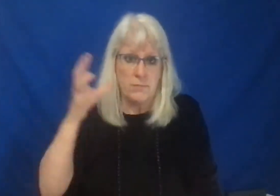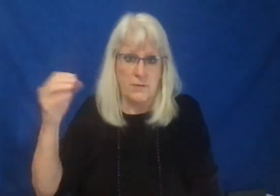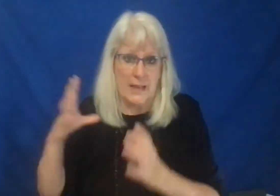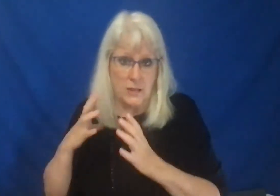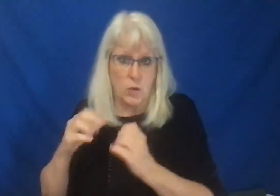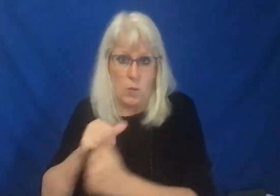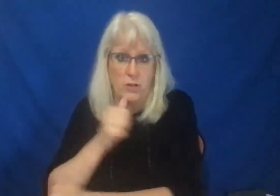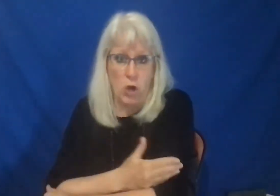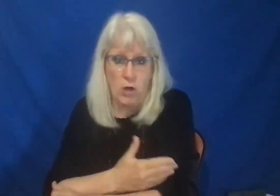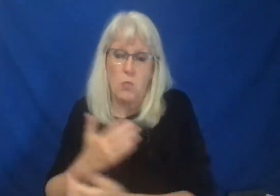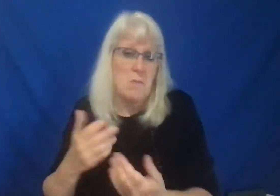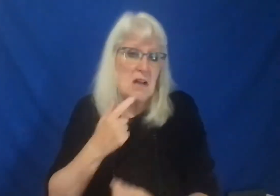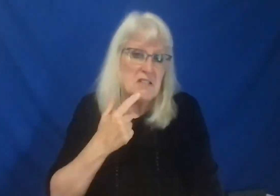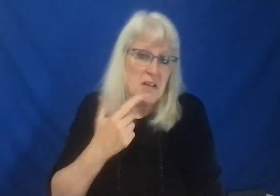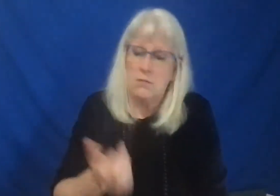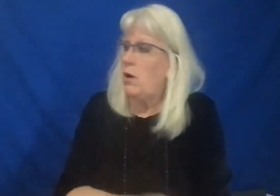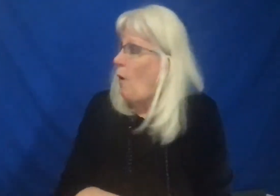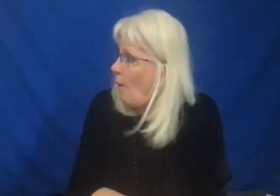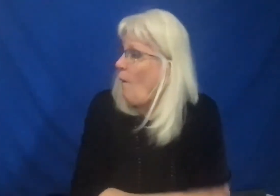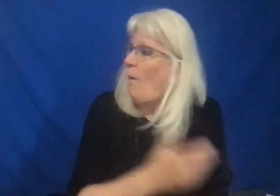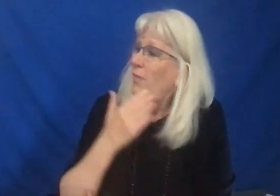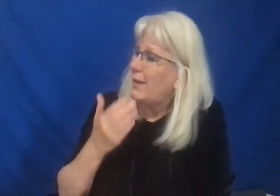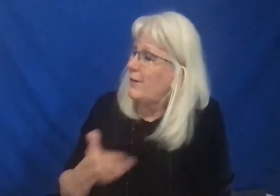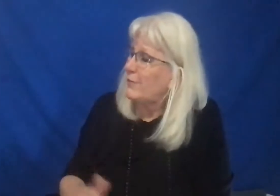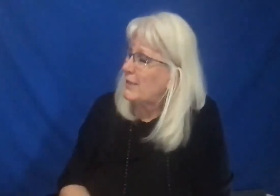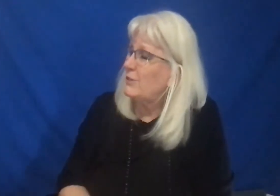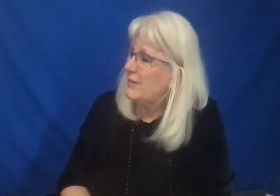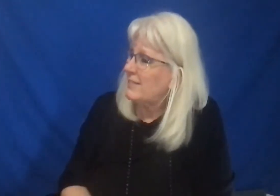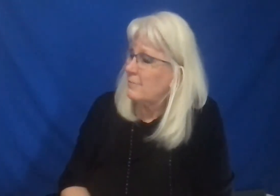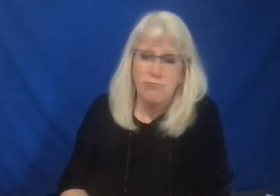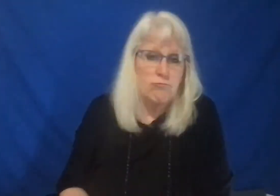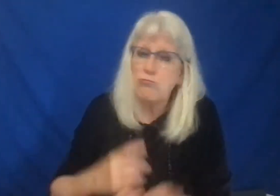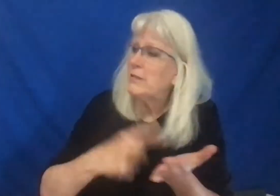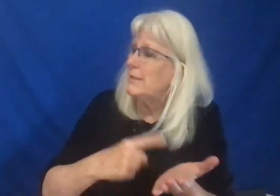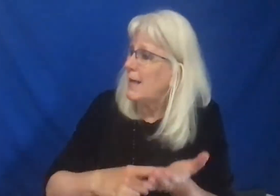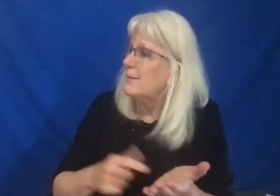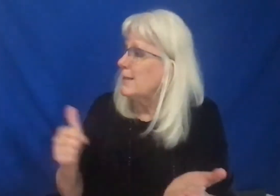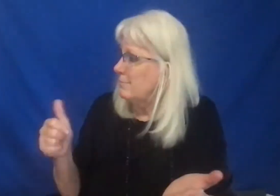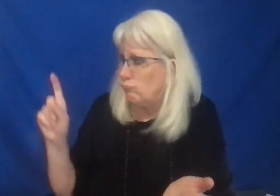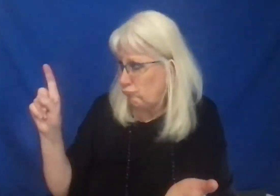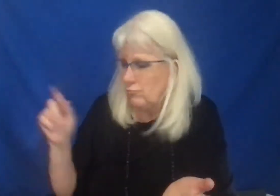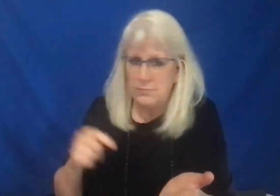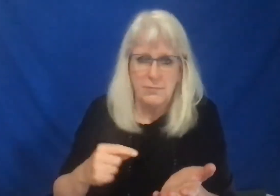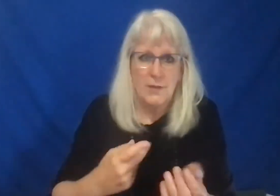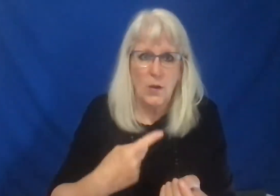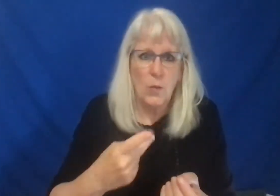might say, thank you for the invitation. You know, we'll talk about it because we are a package deal. We are a